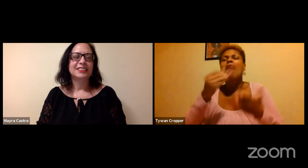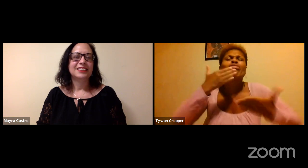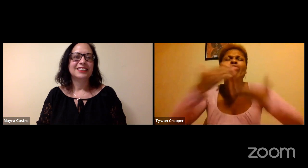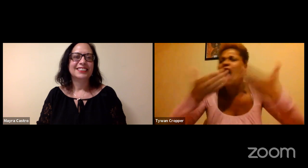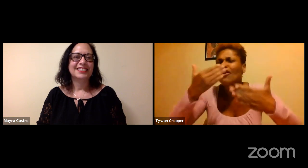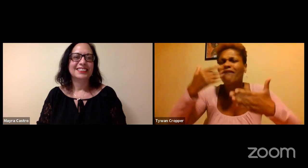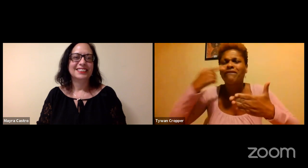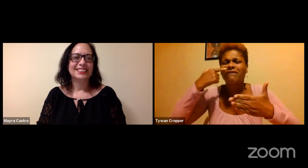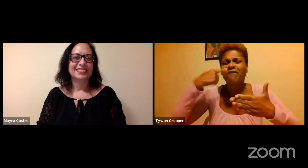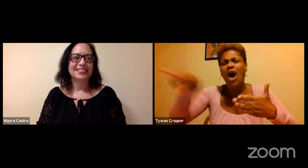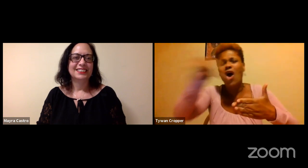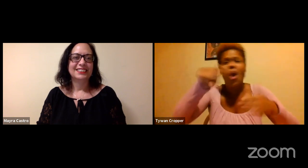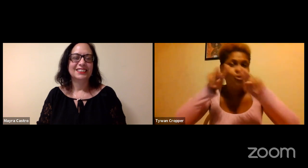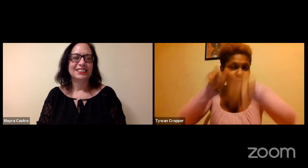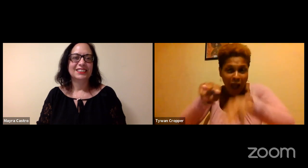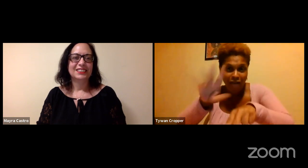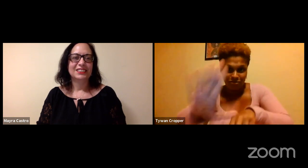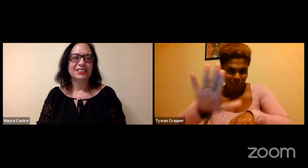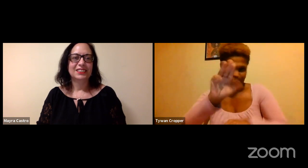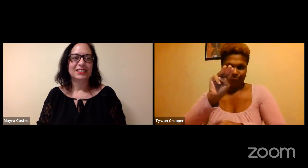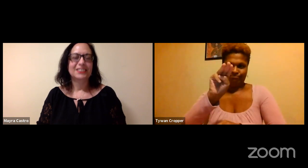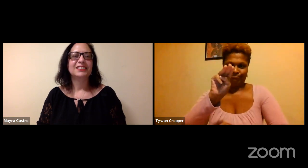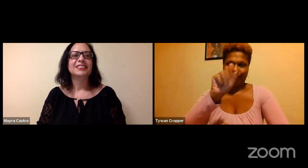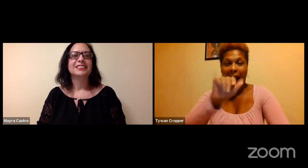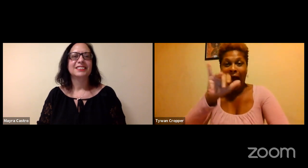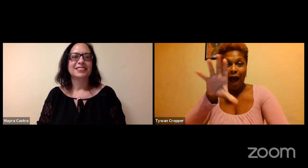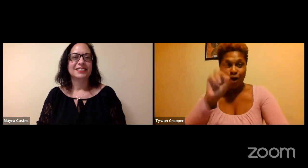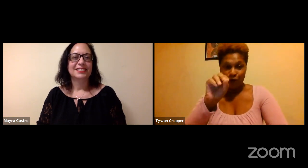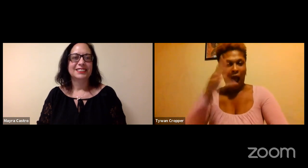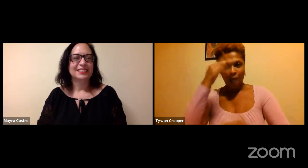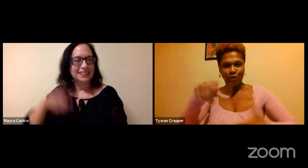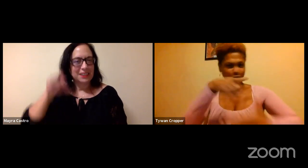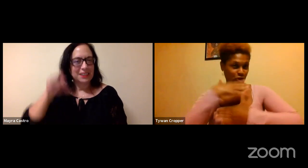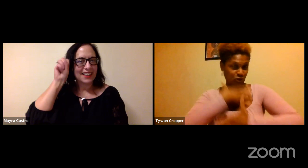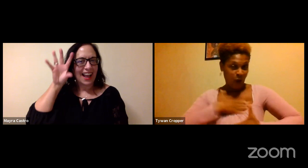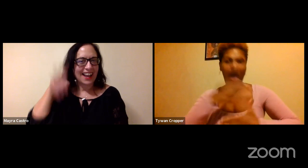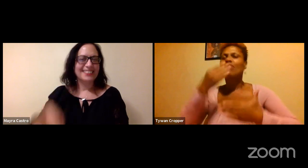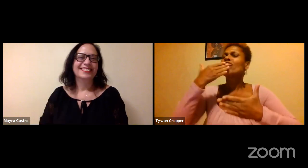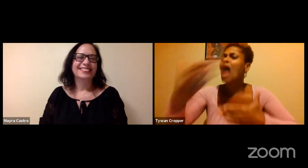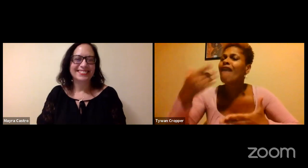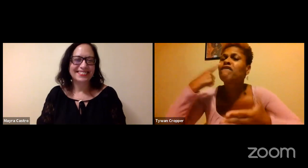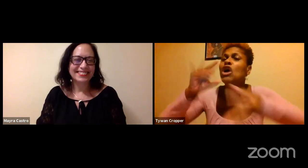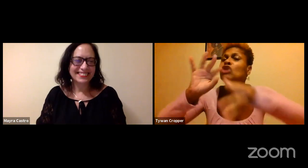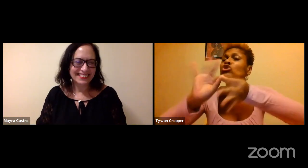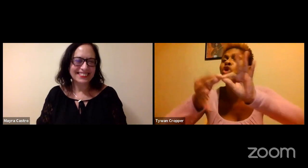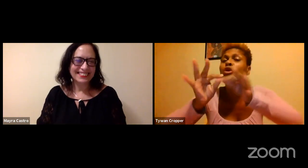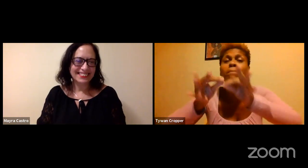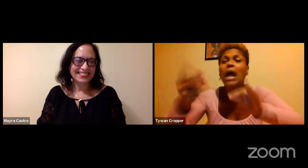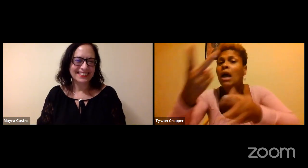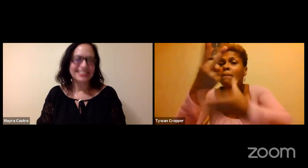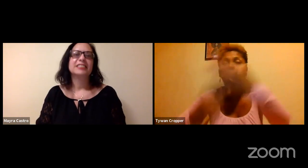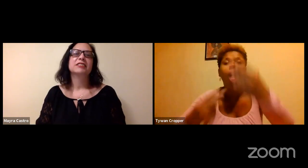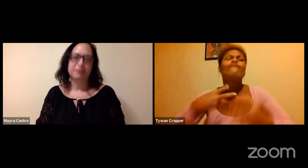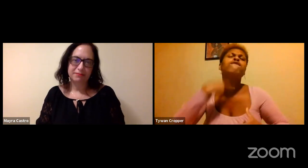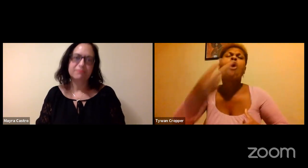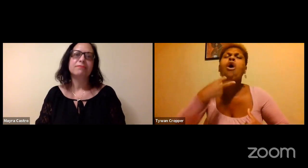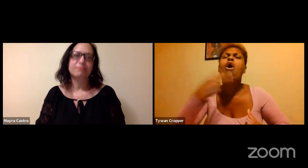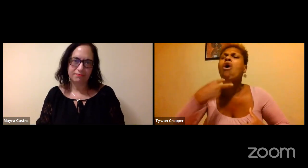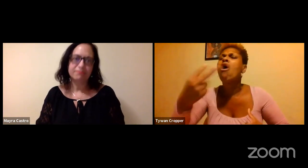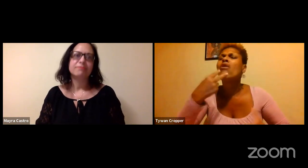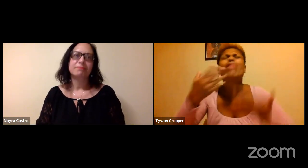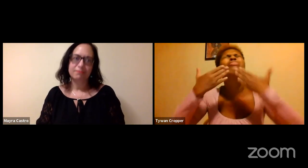experiences, and I've enjoyed it. I want to thank everyone for watching Mayra, and I want to thank